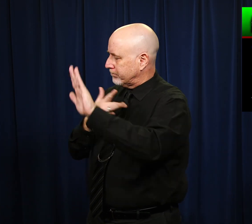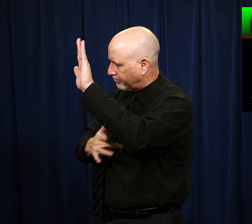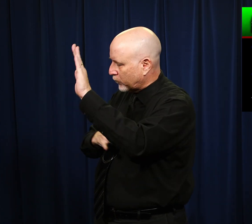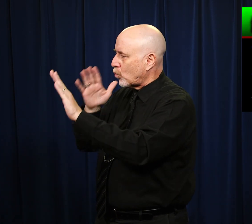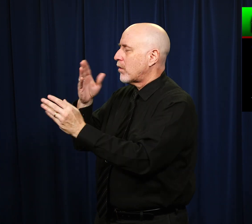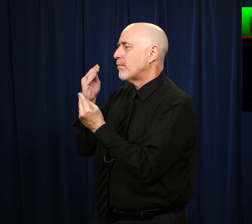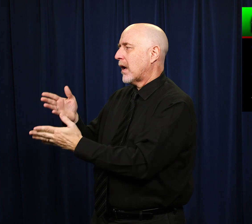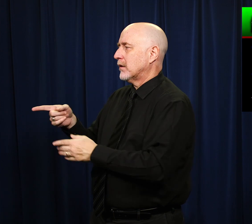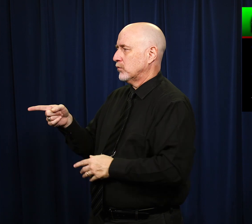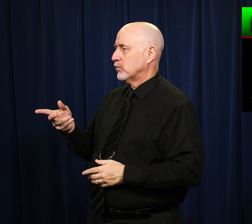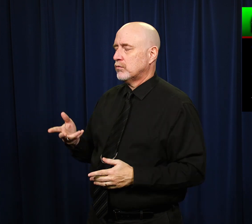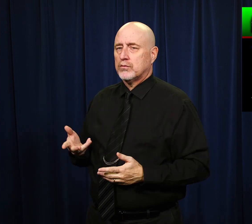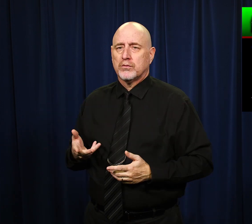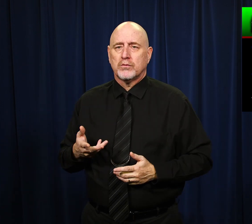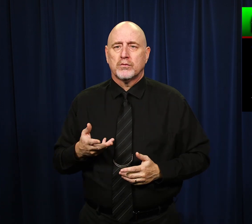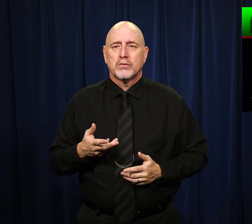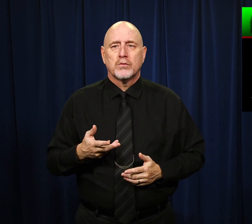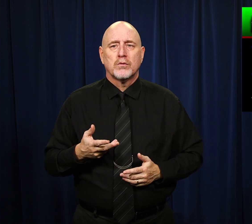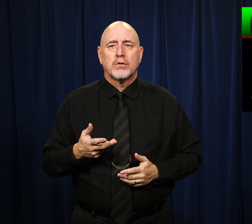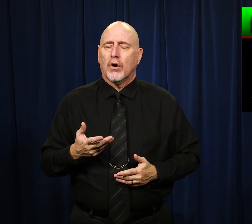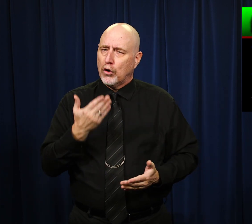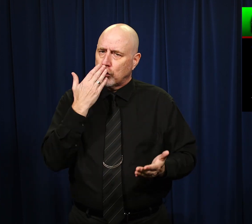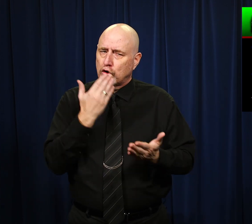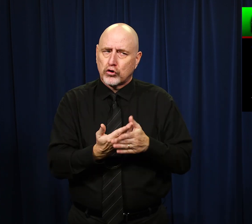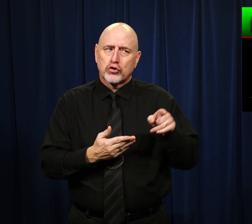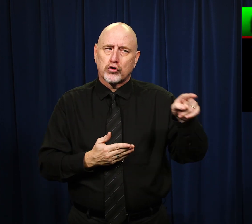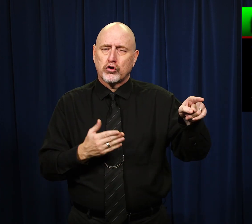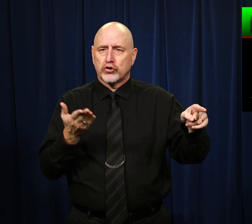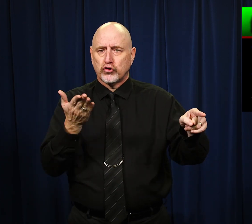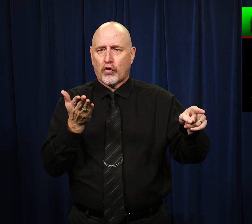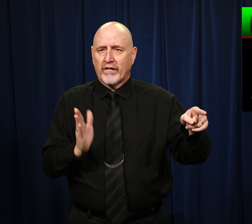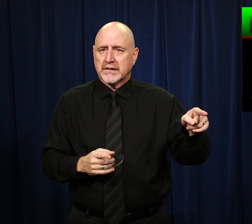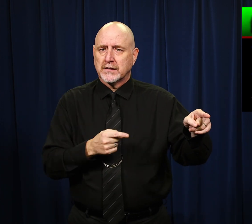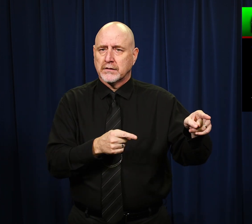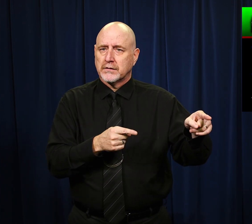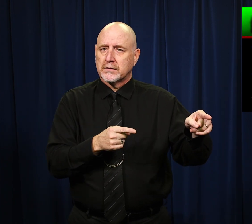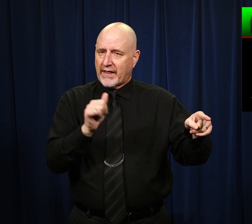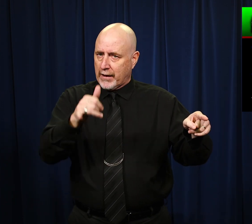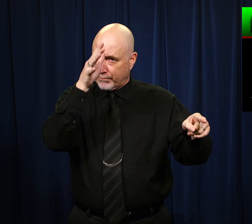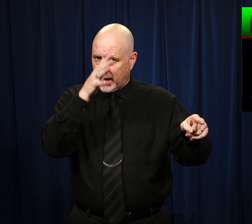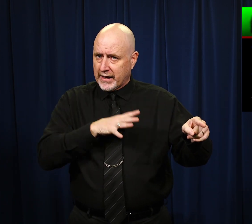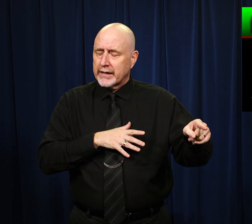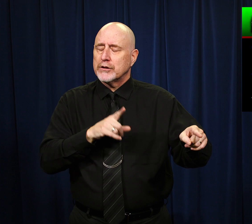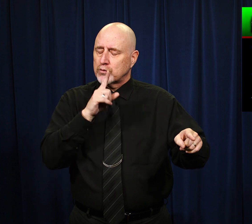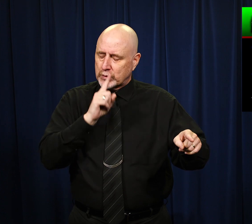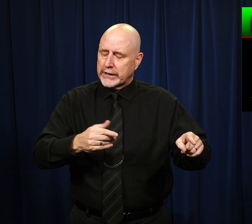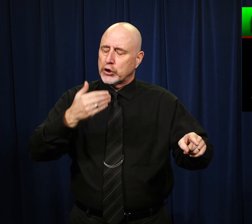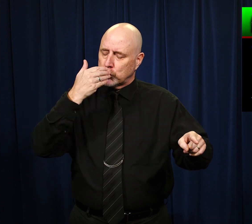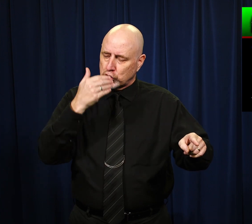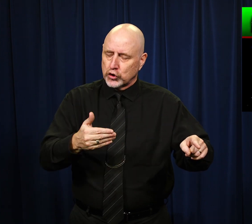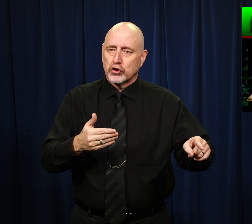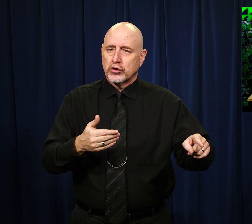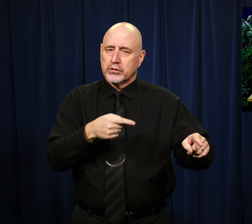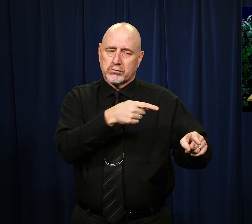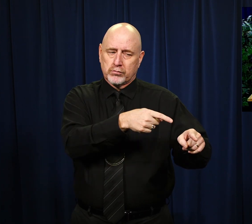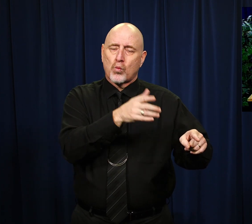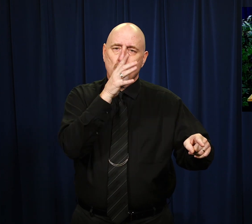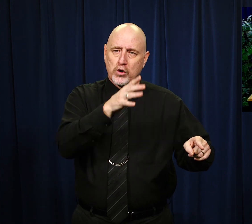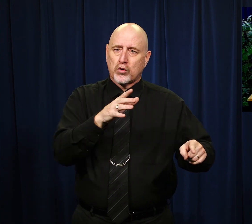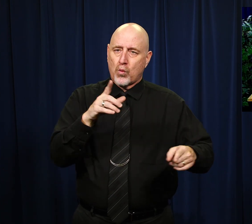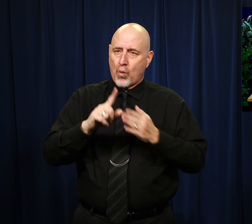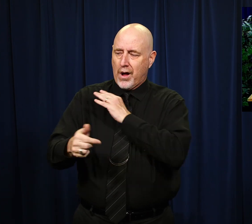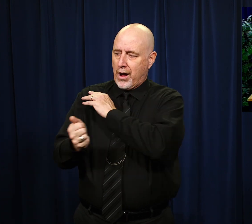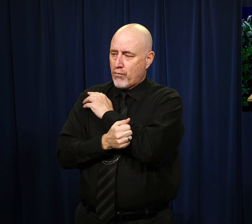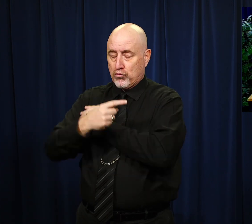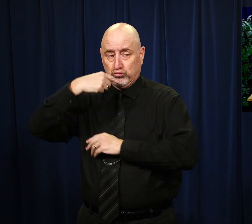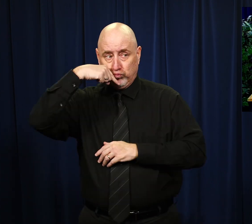to obey. This is a good servant. This man is really, really going to